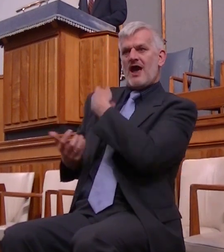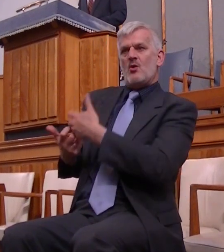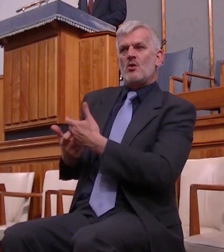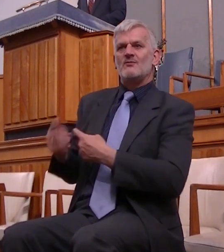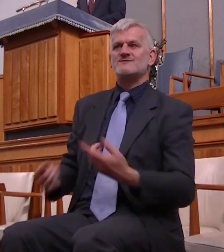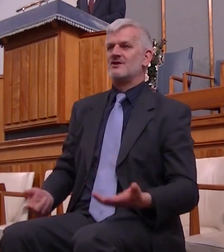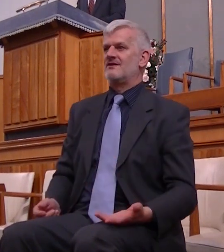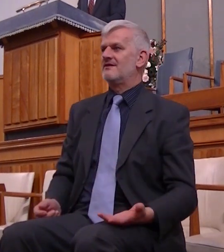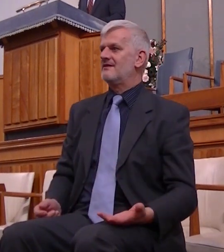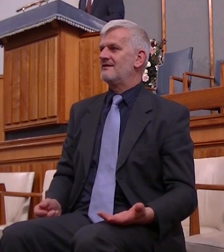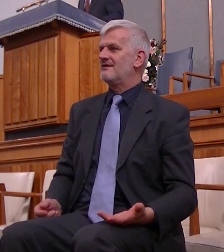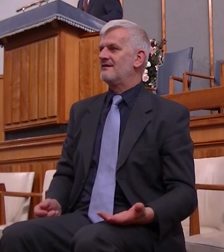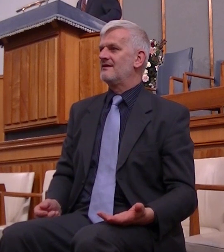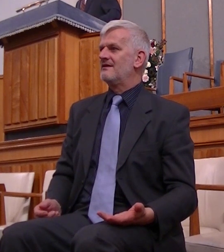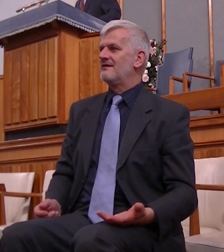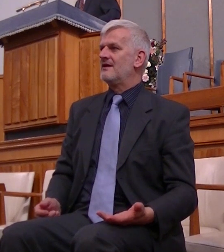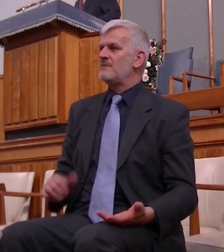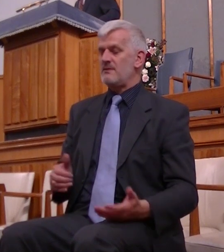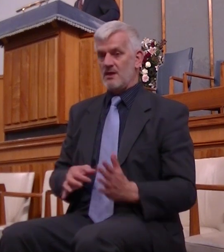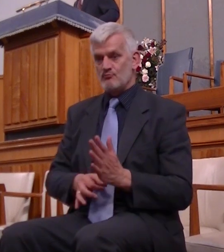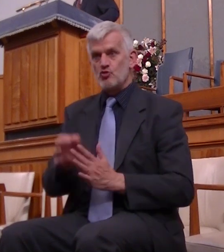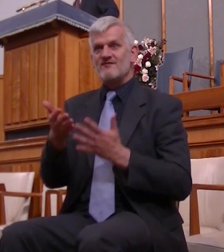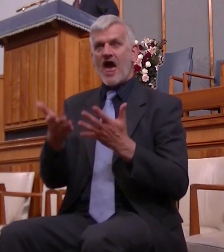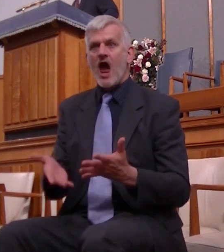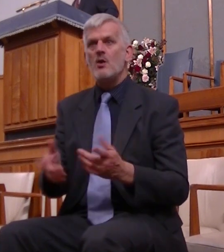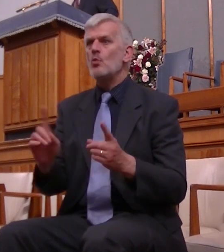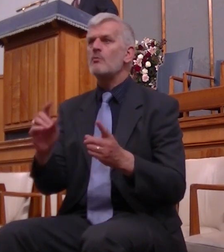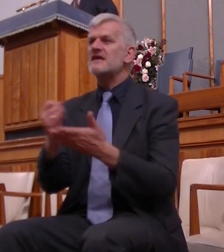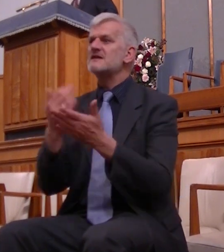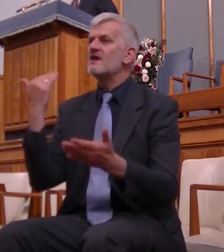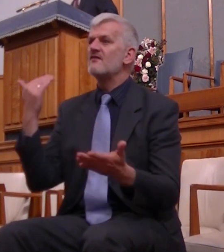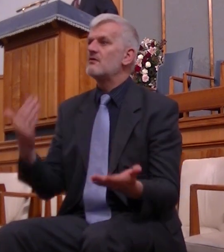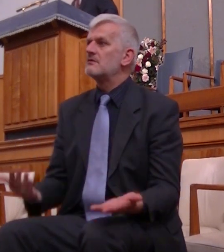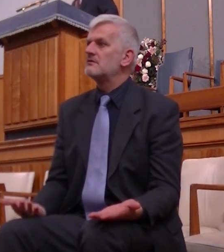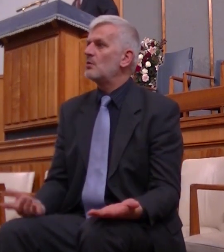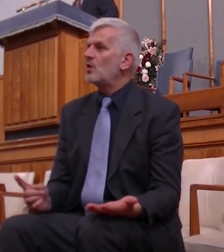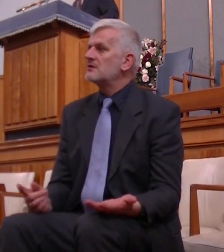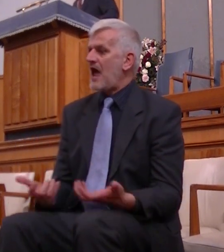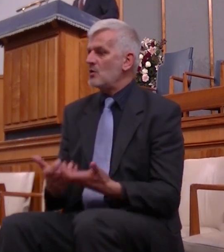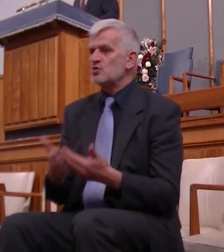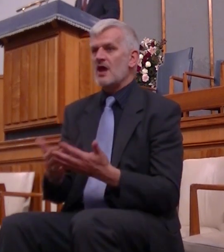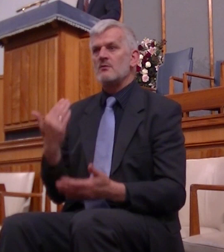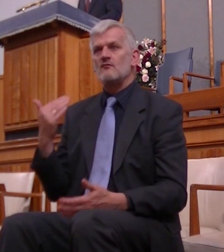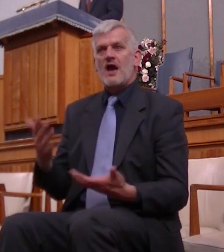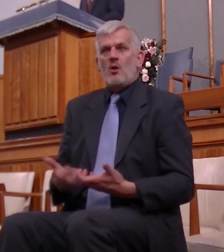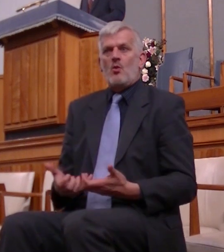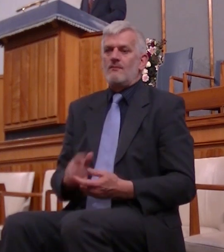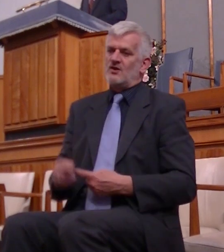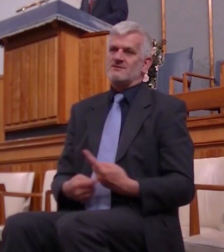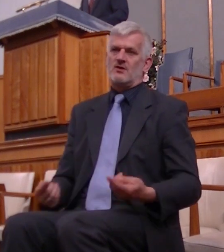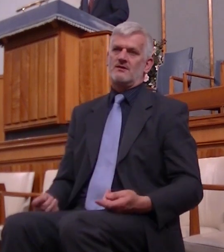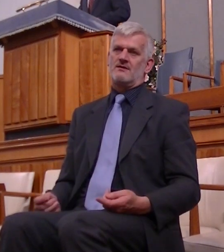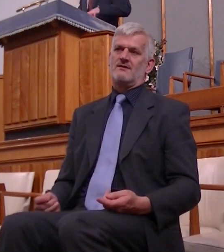enough to even earn 1% a place in heaven and the blessings of God. God's knowledge